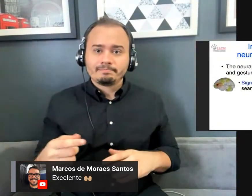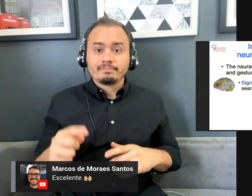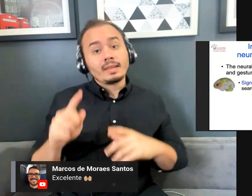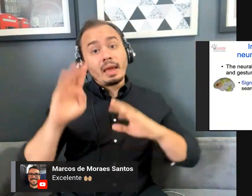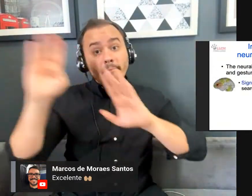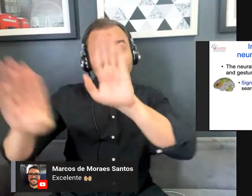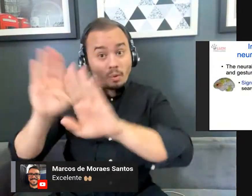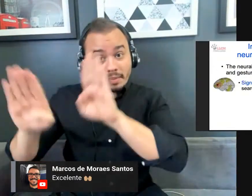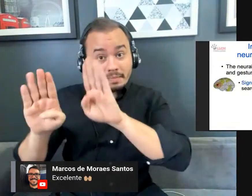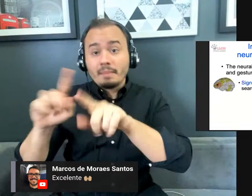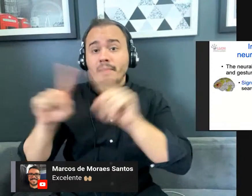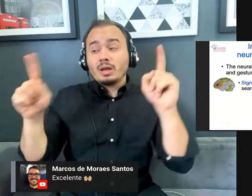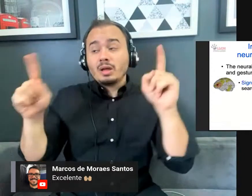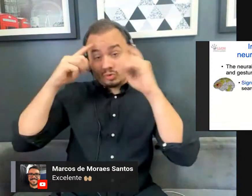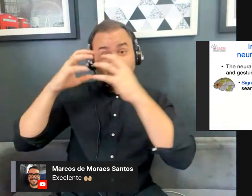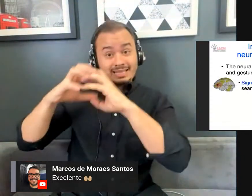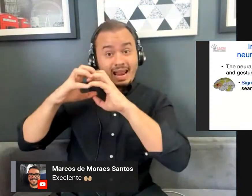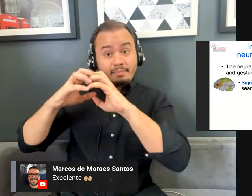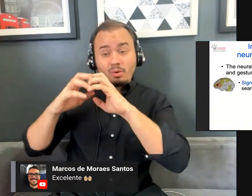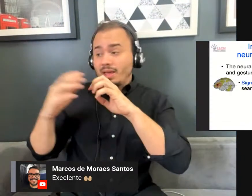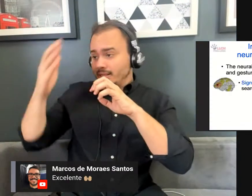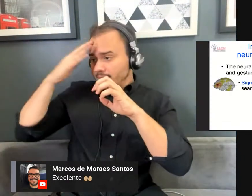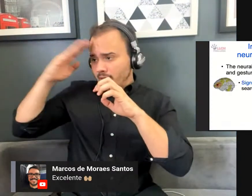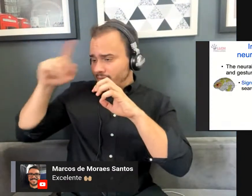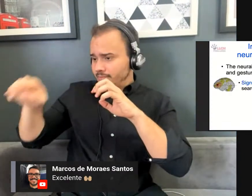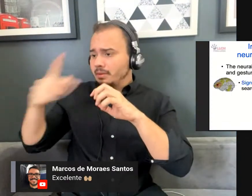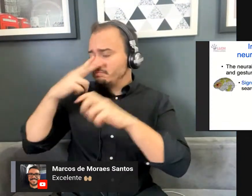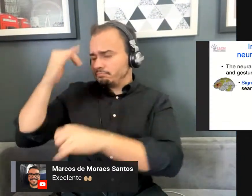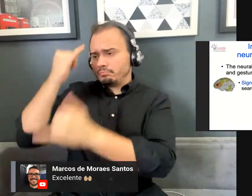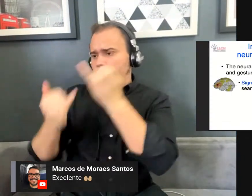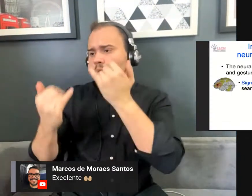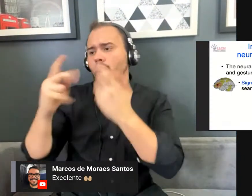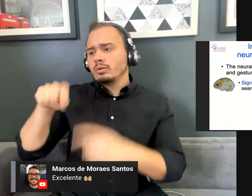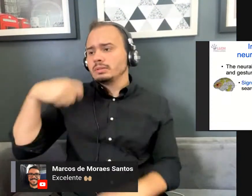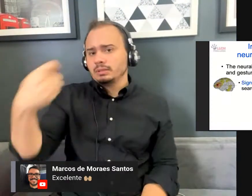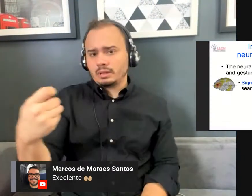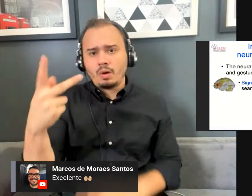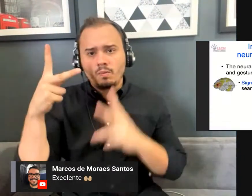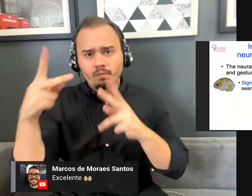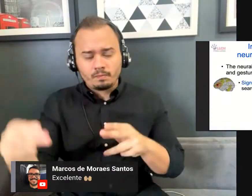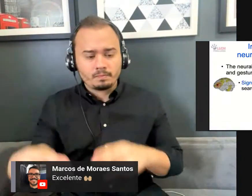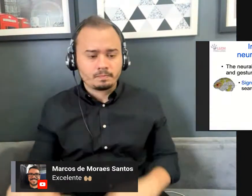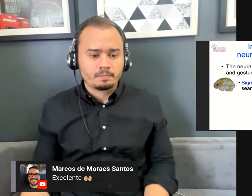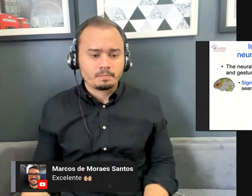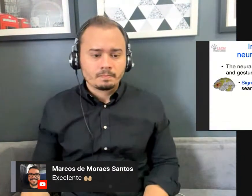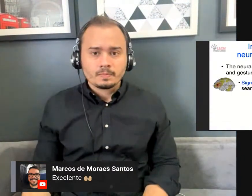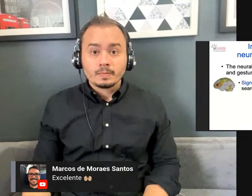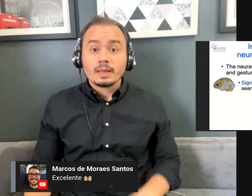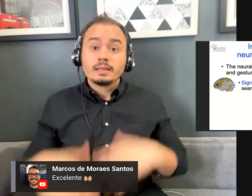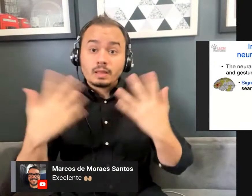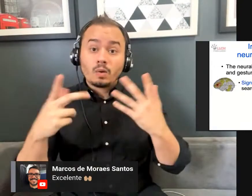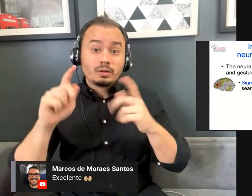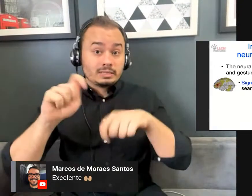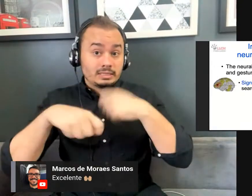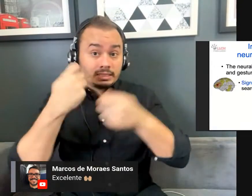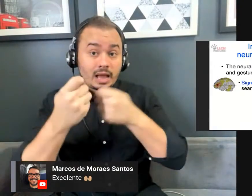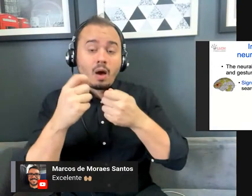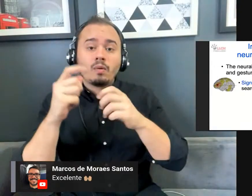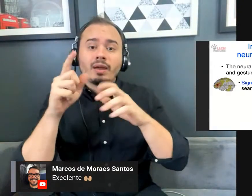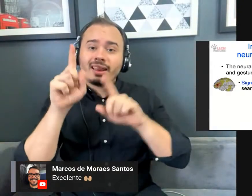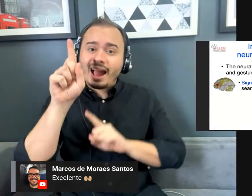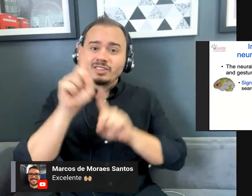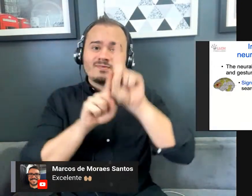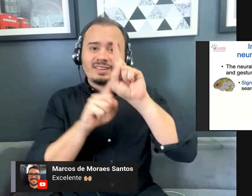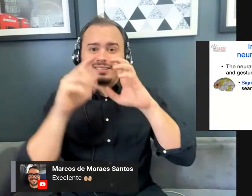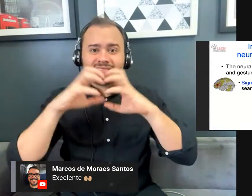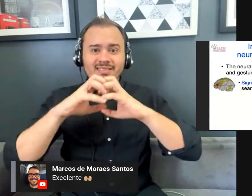this? Basically, we see that signs activate language regions, so left inferior frontal cortex,